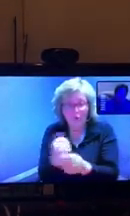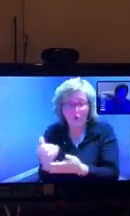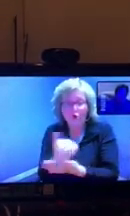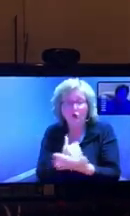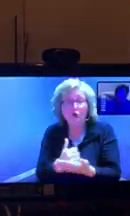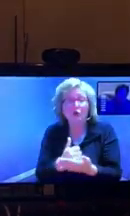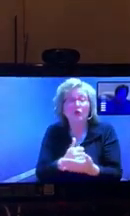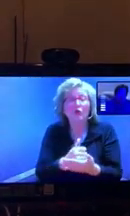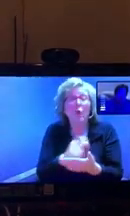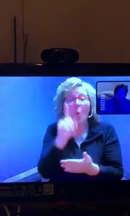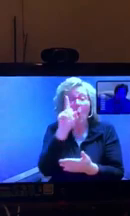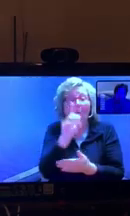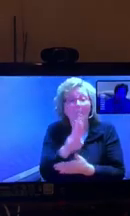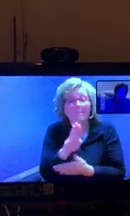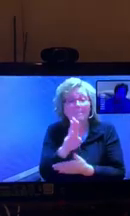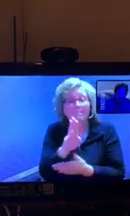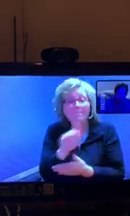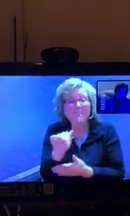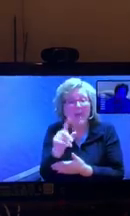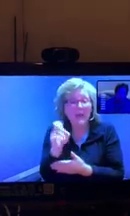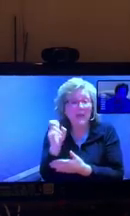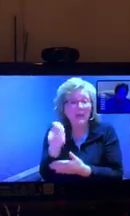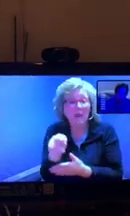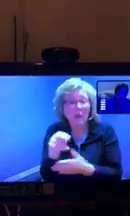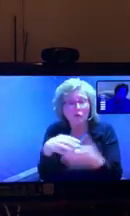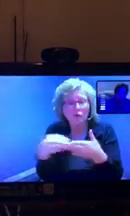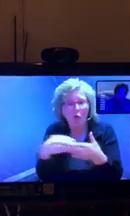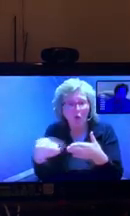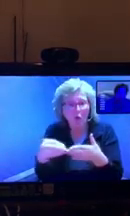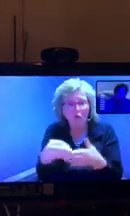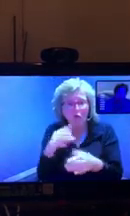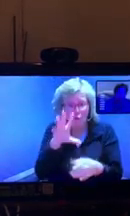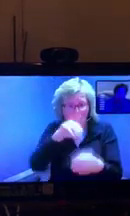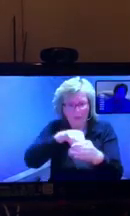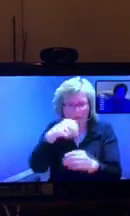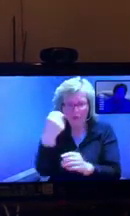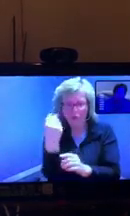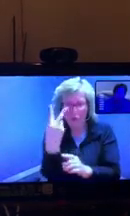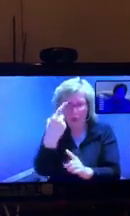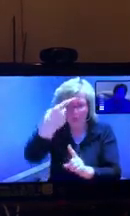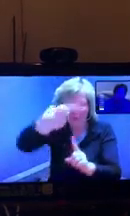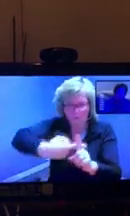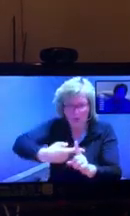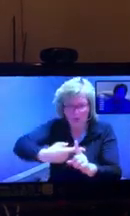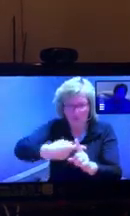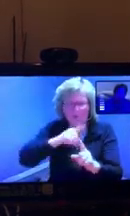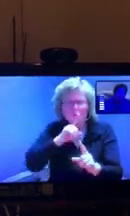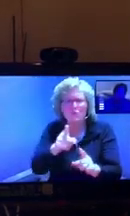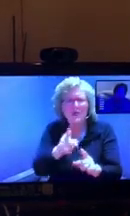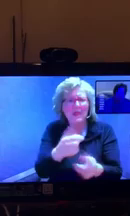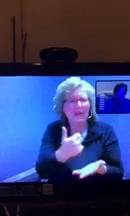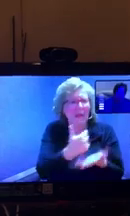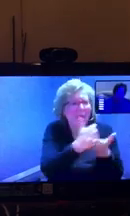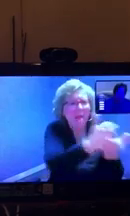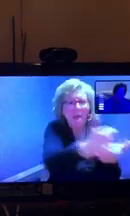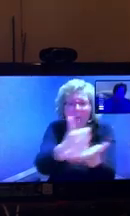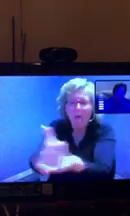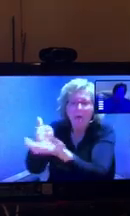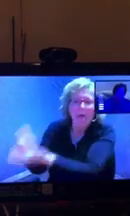months where we can reach out there and help people. I am excited about being a part of that company. And there's many